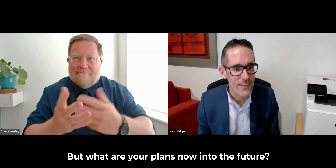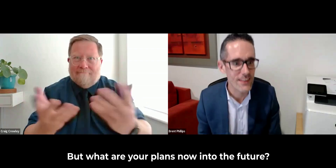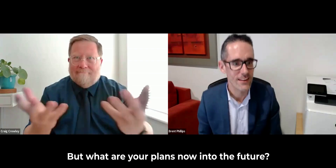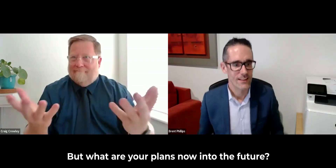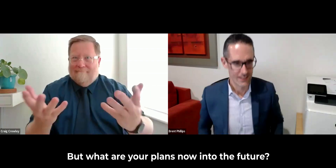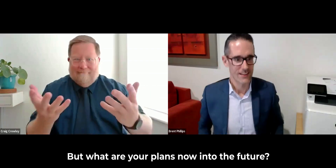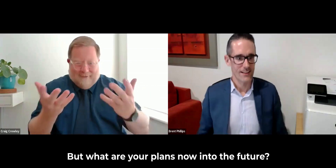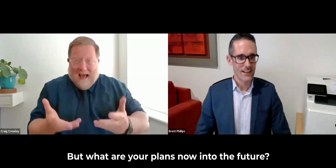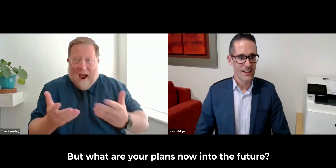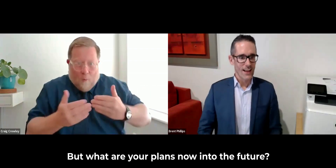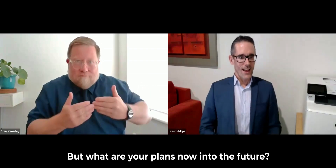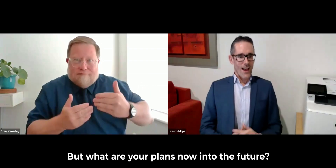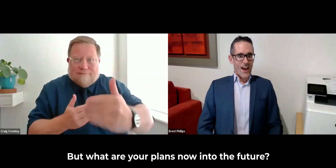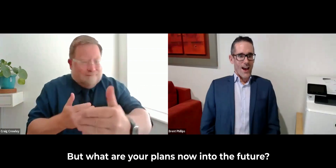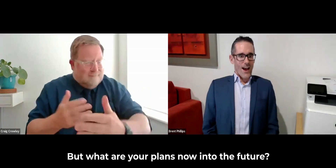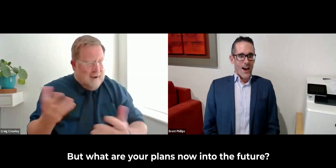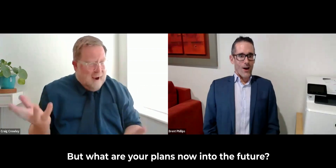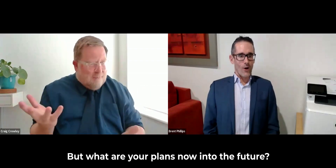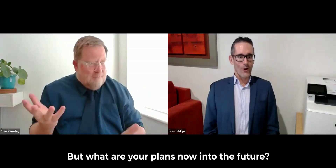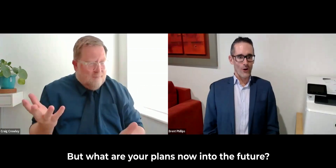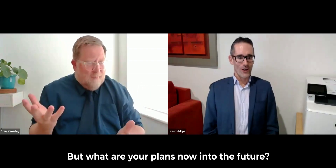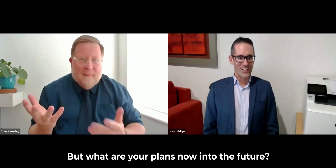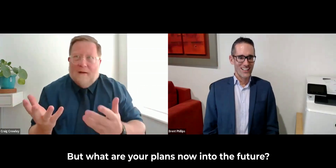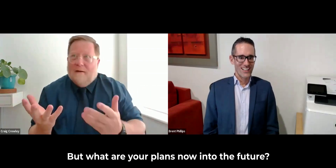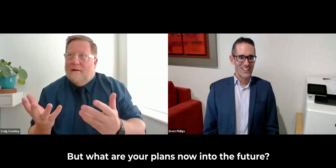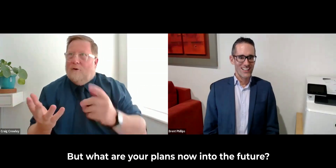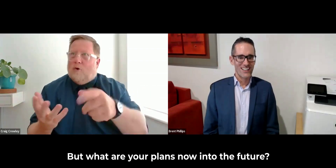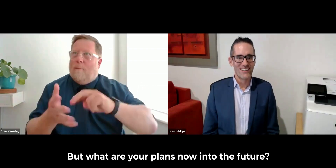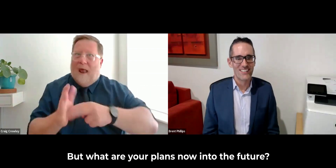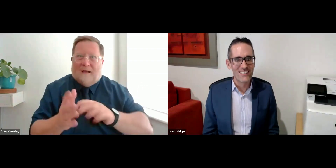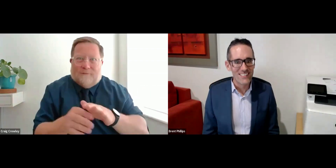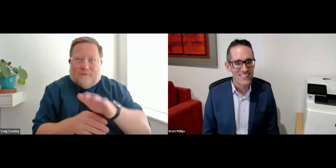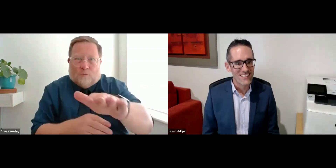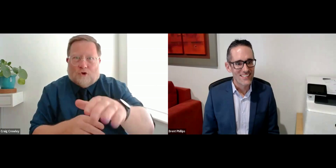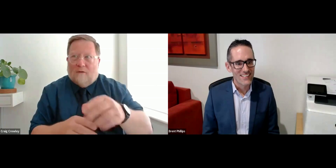your plans now into the future?